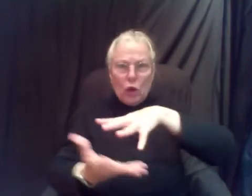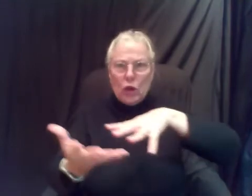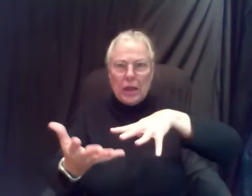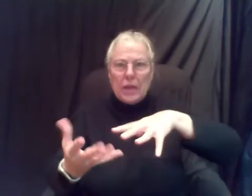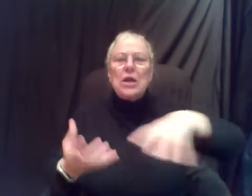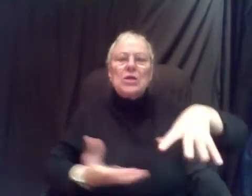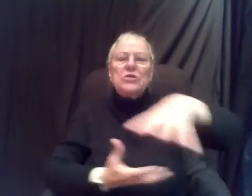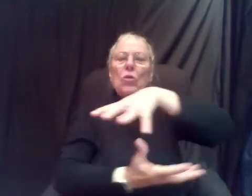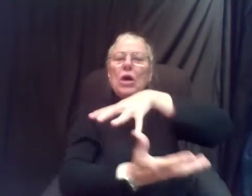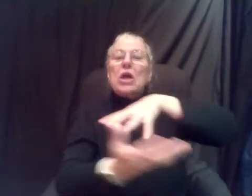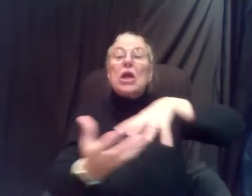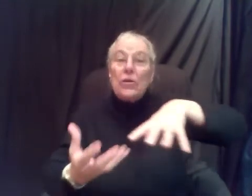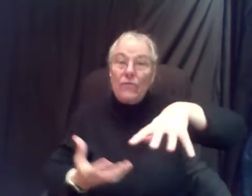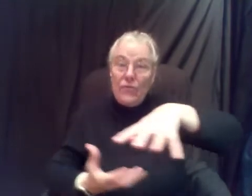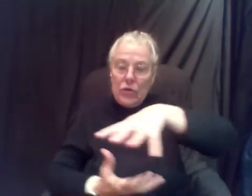looking. So confusion.